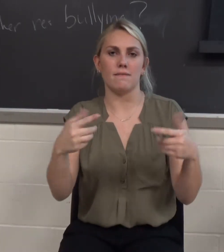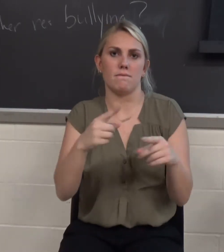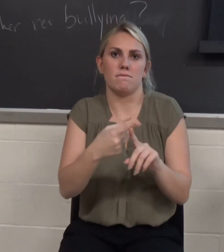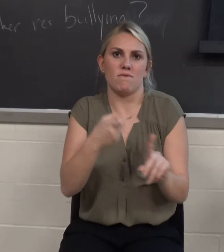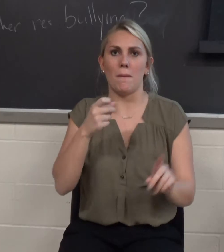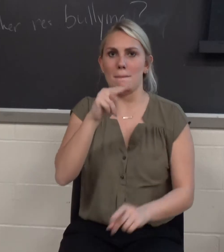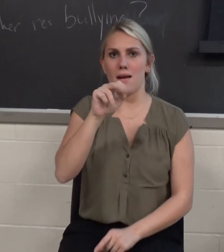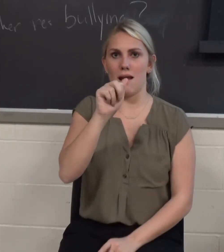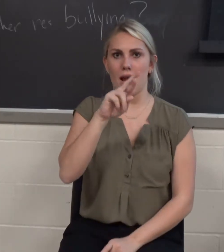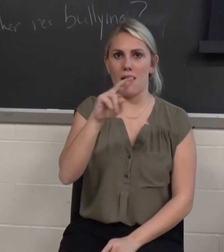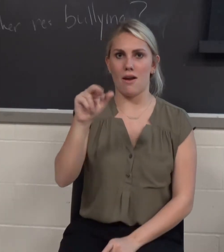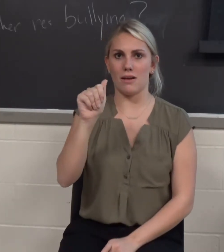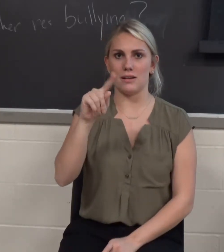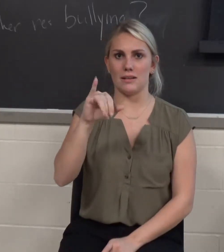narrator. These are choices that are made.